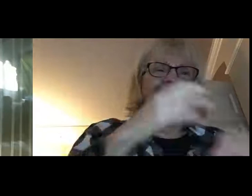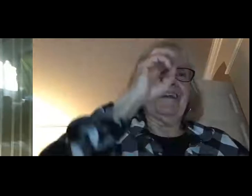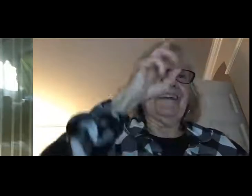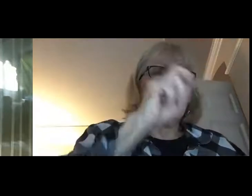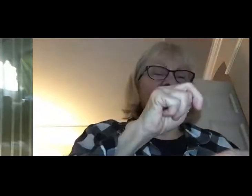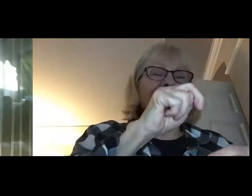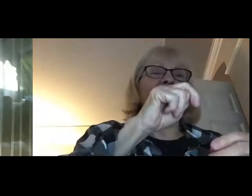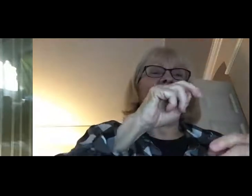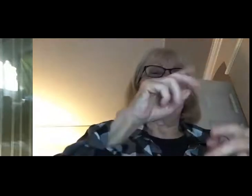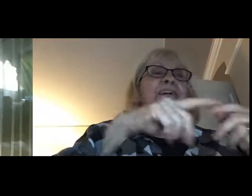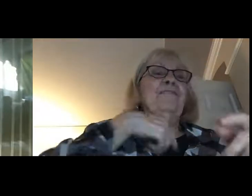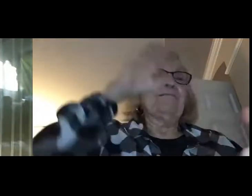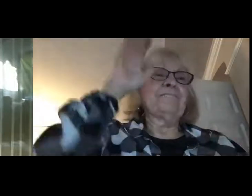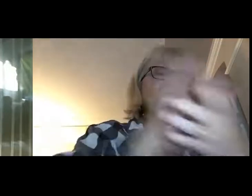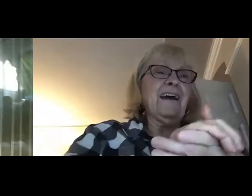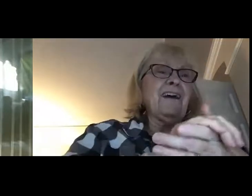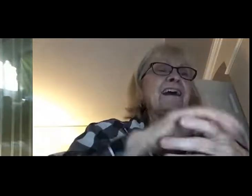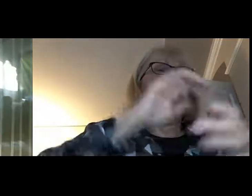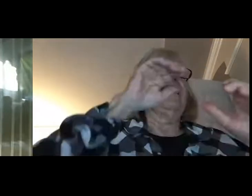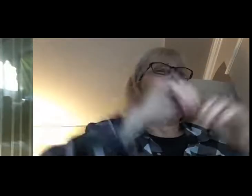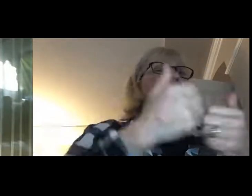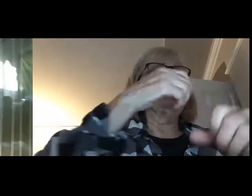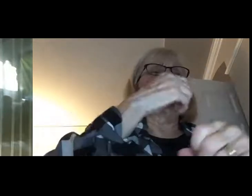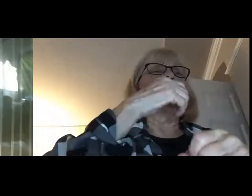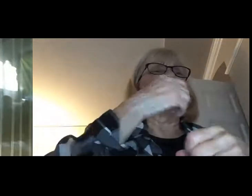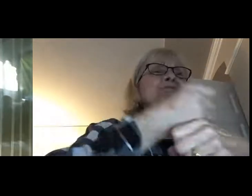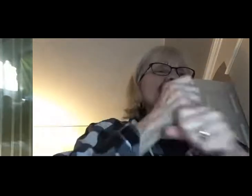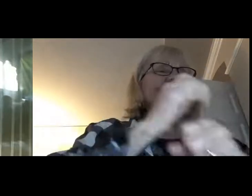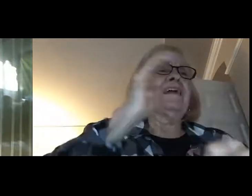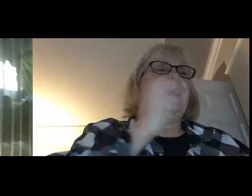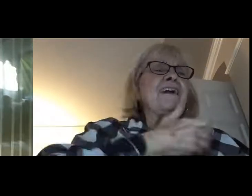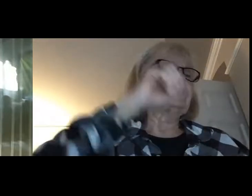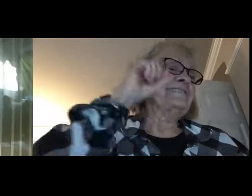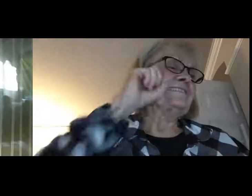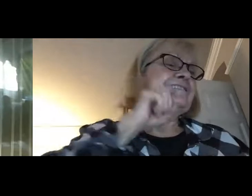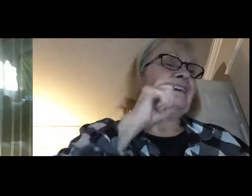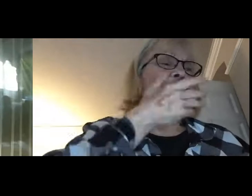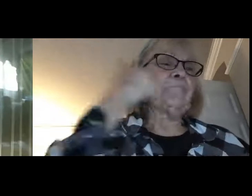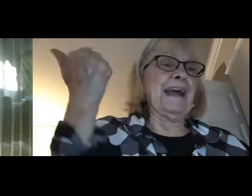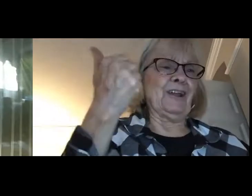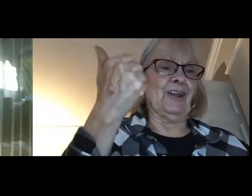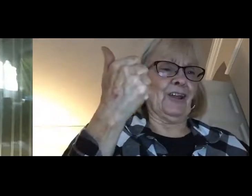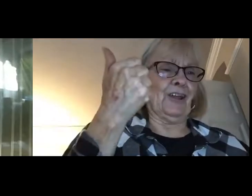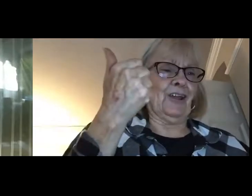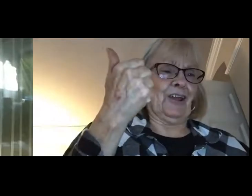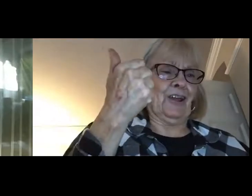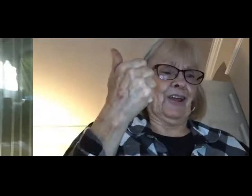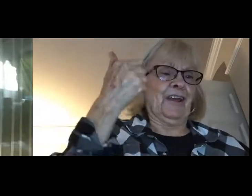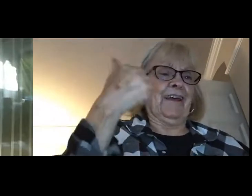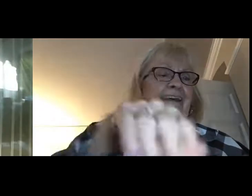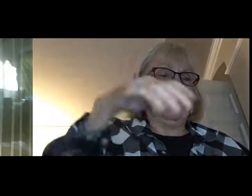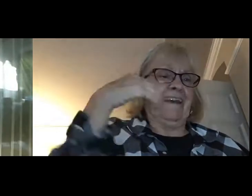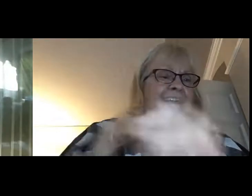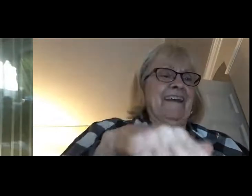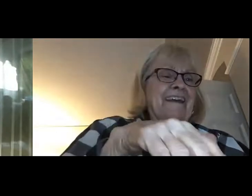so much from Dan. Then we were married and how to make our sex better.